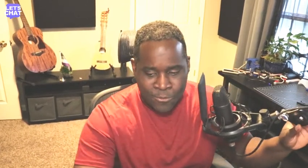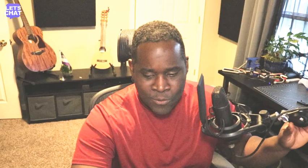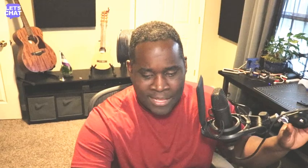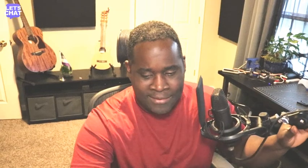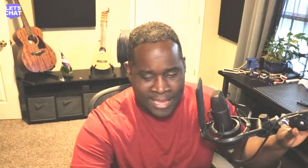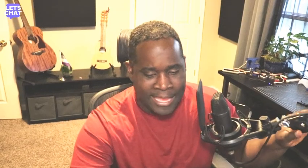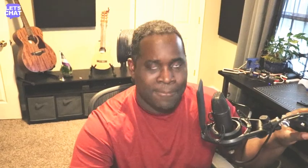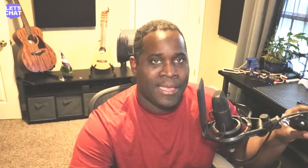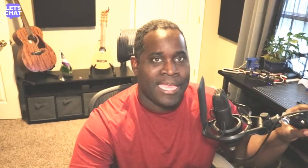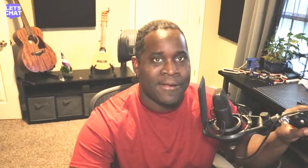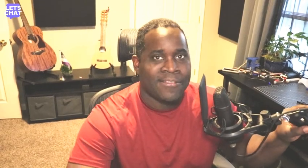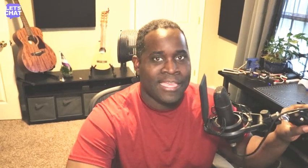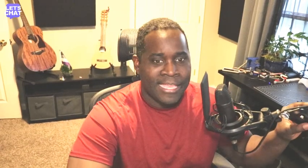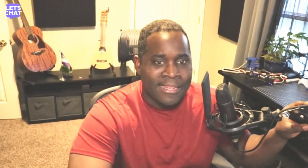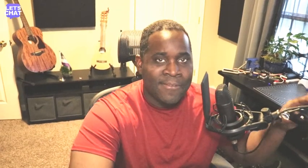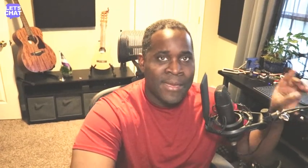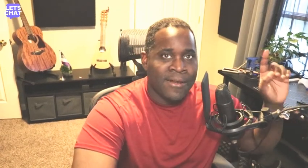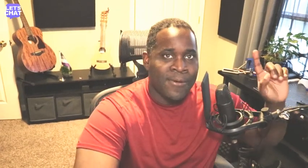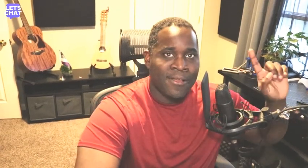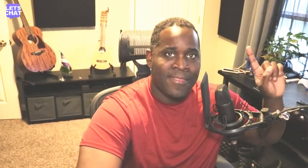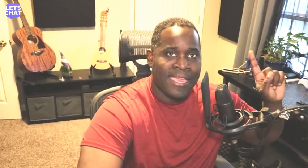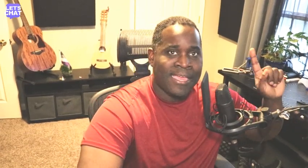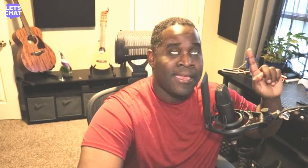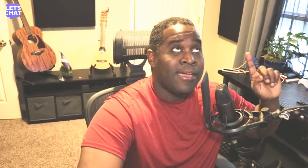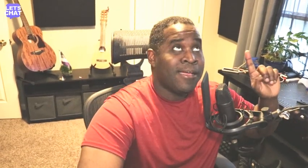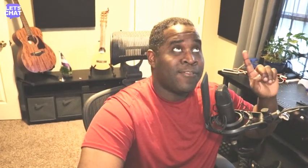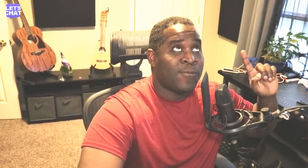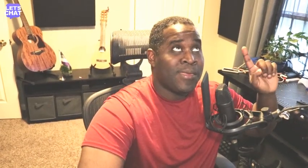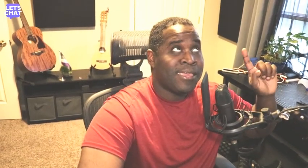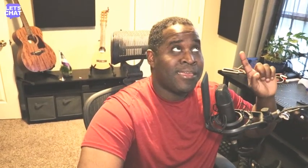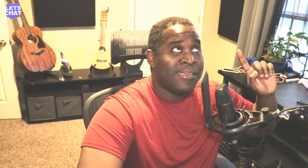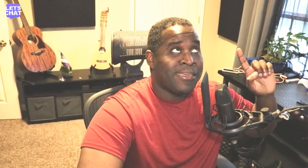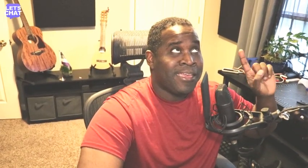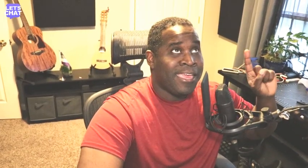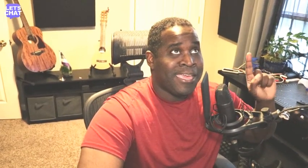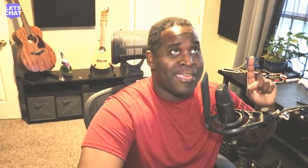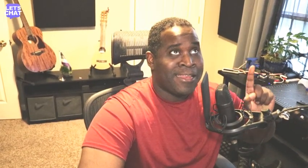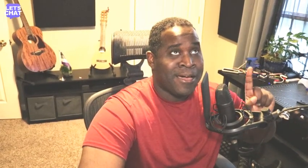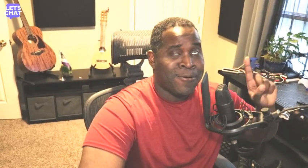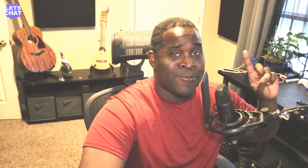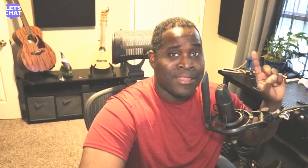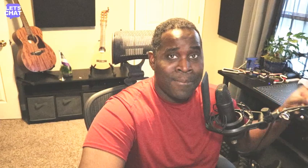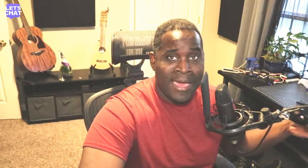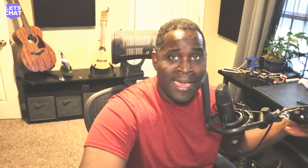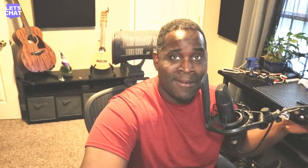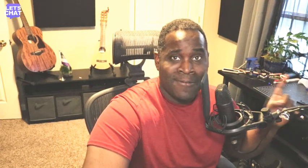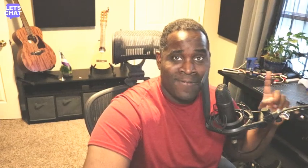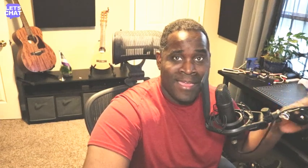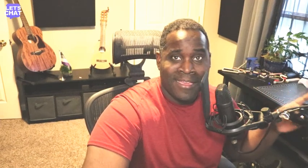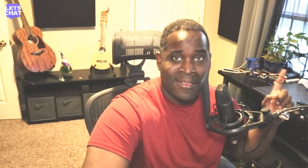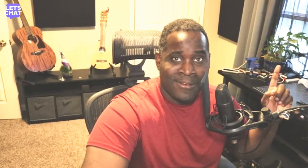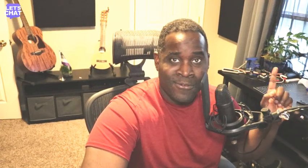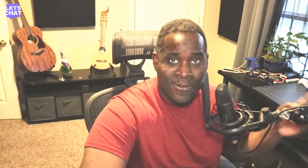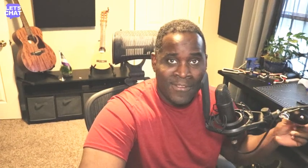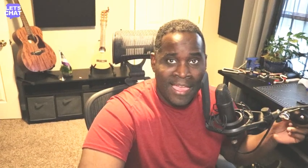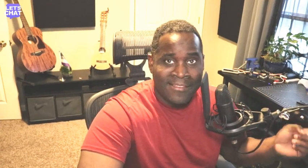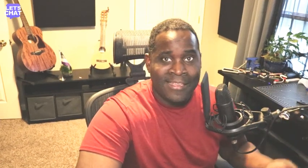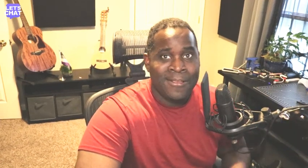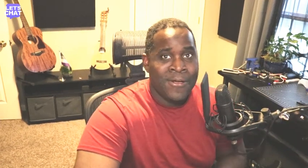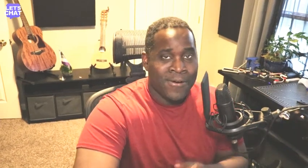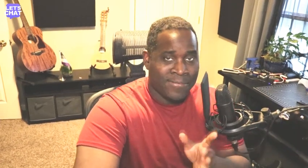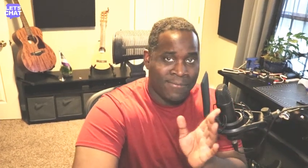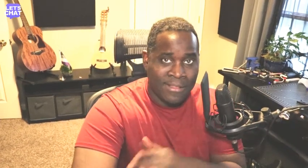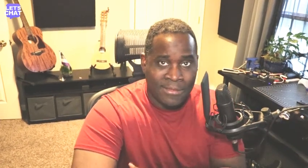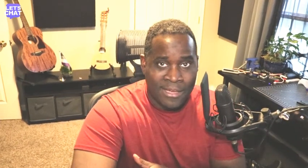have a great time. I guarantee it. It doesn't matter whether they speak in a really bad fake New Jersey